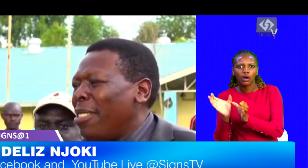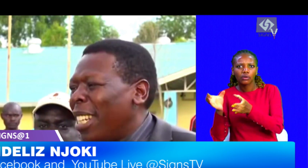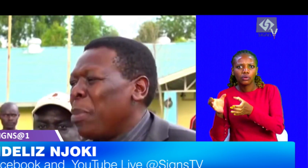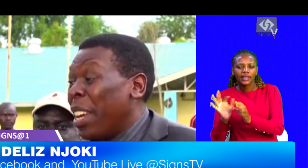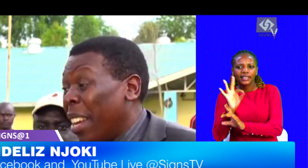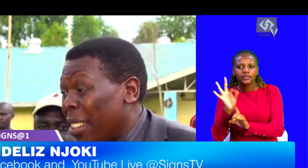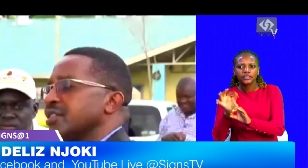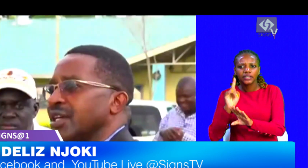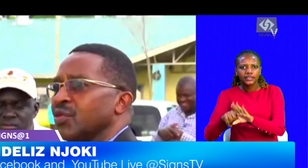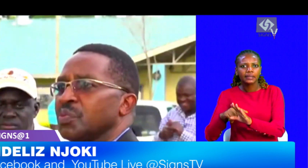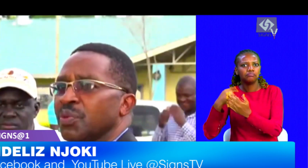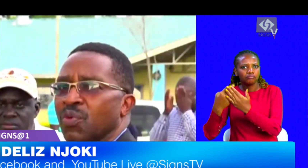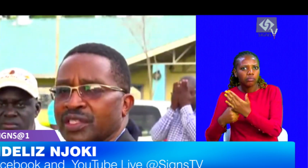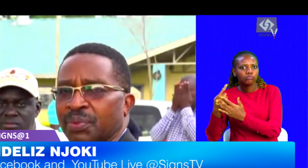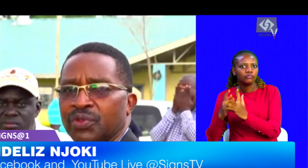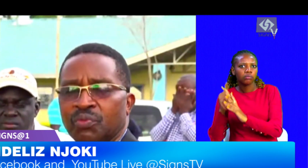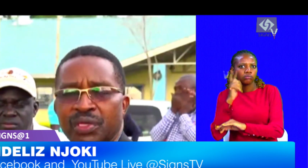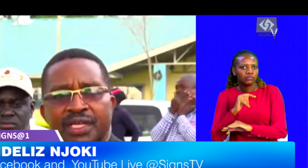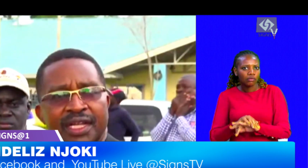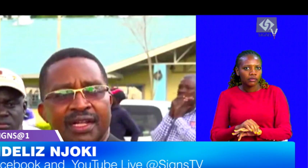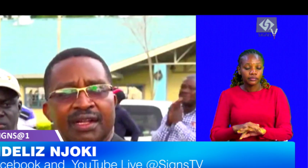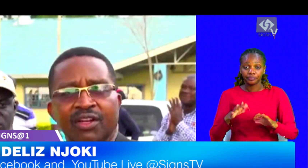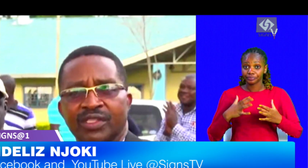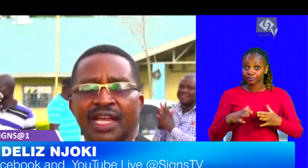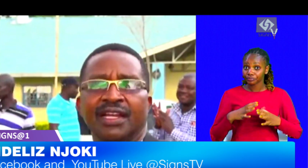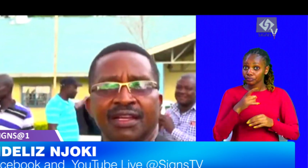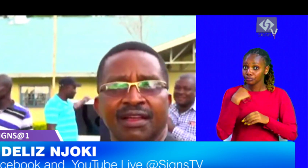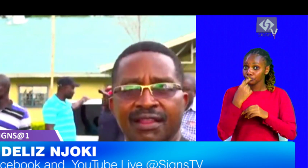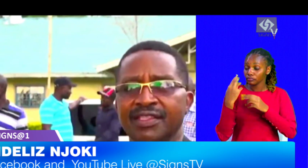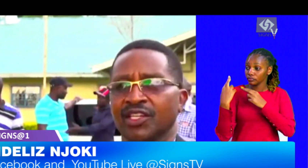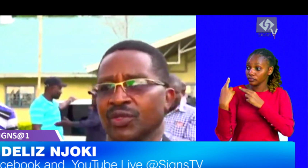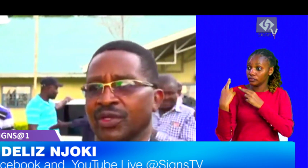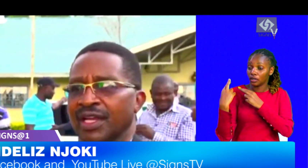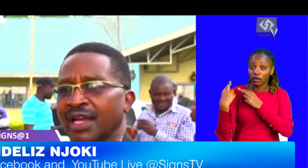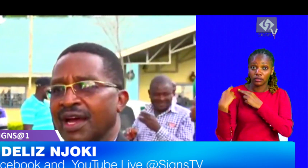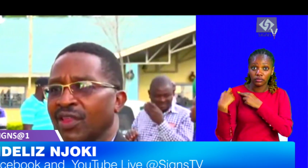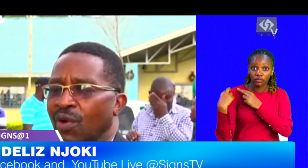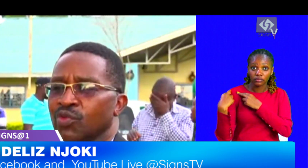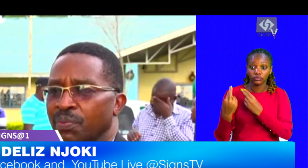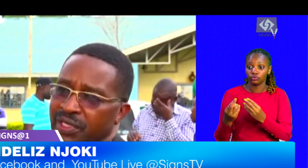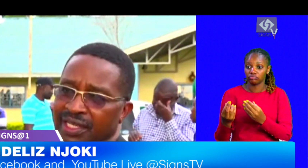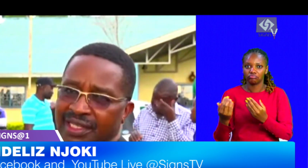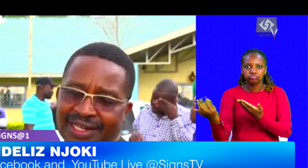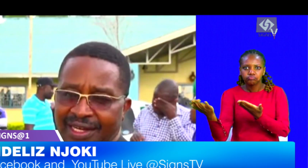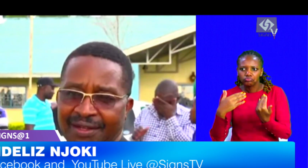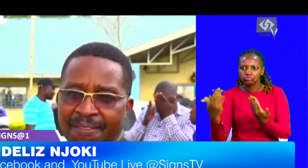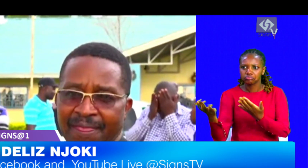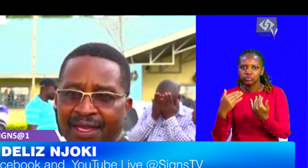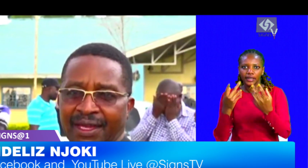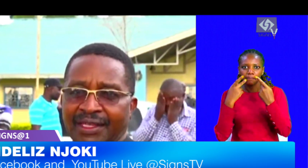just beginning. Those people who are supposed to be reconciling this nation are the ones who are putting us asunder.